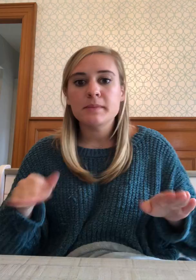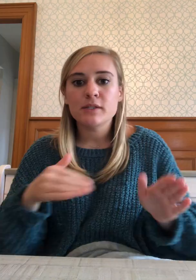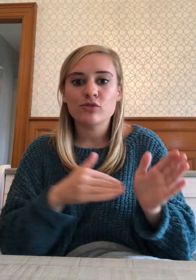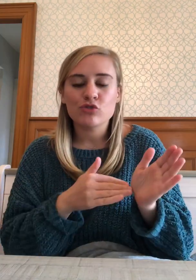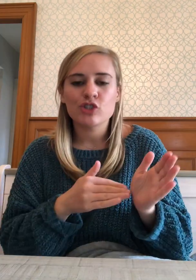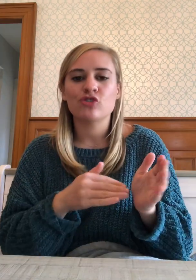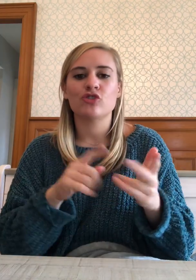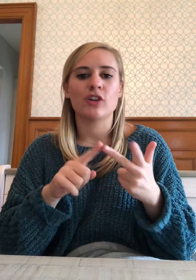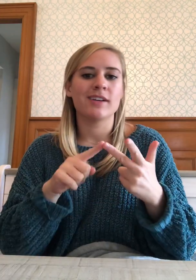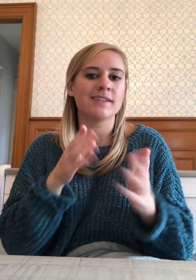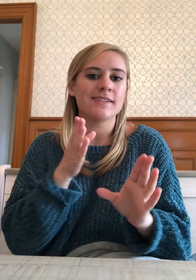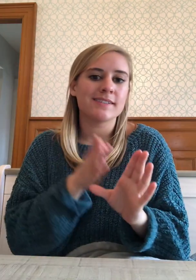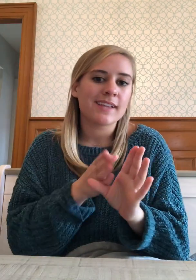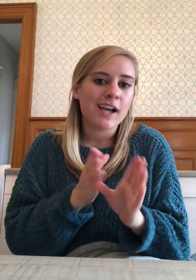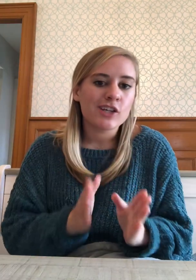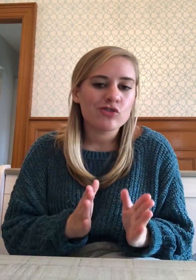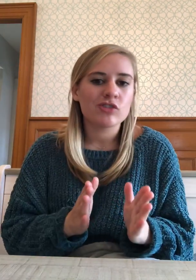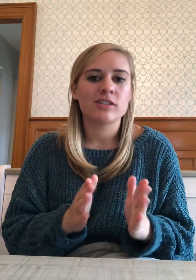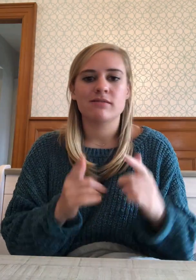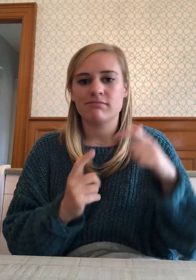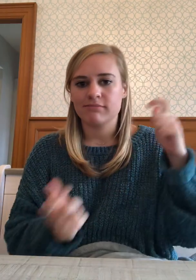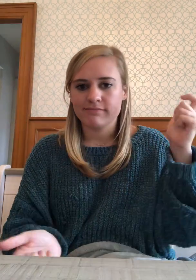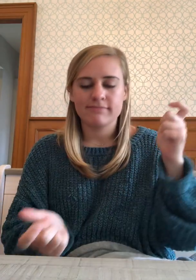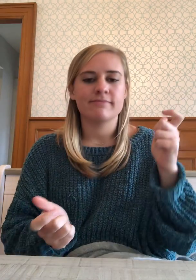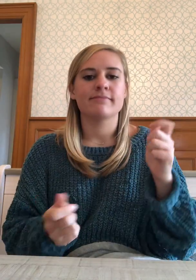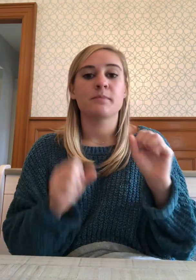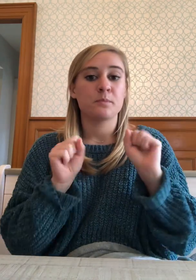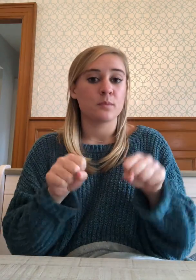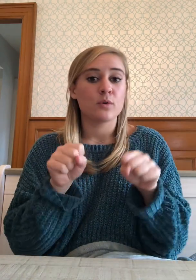You can get a similar malocclusion from a lip habit.